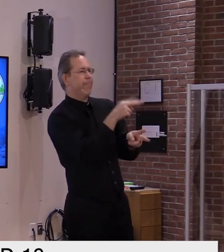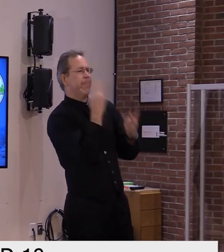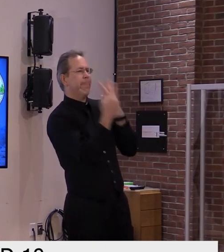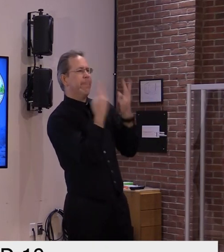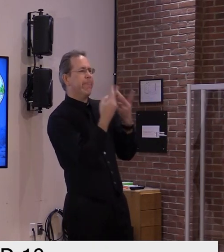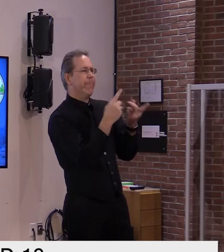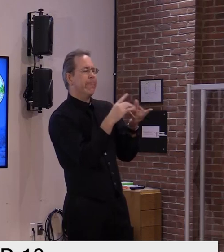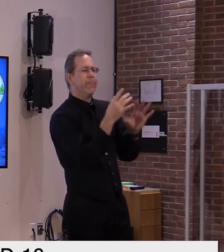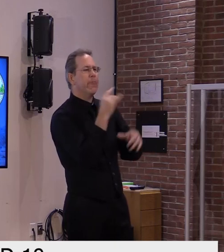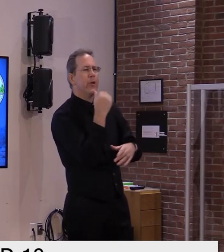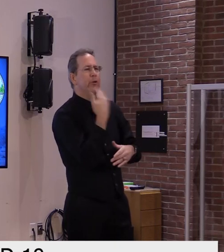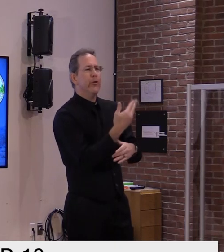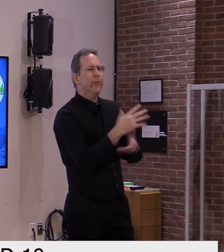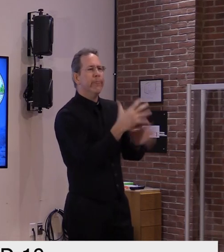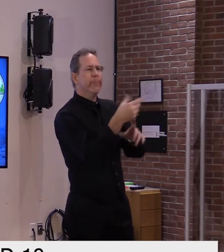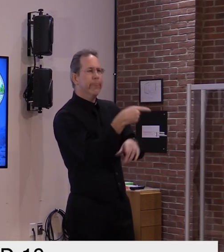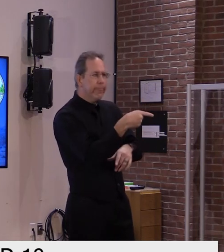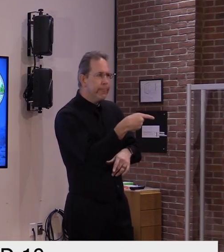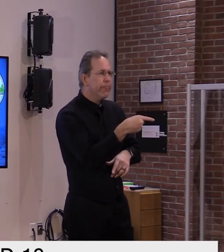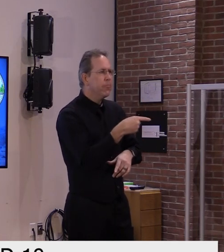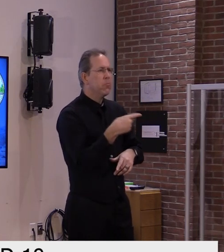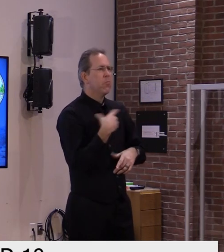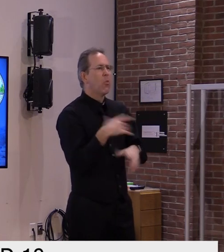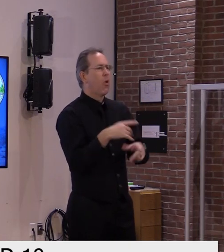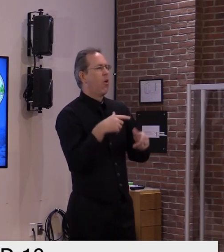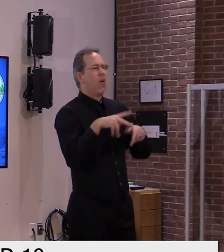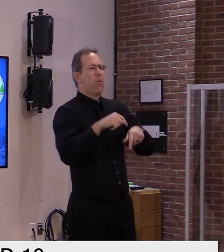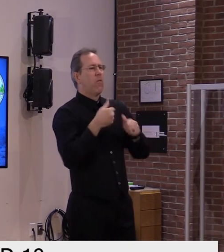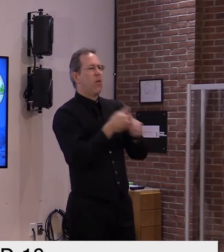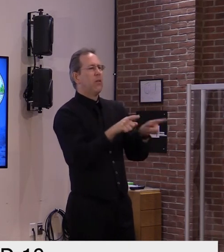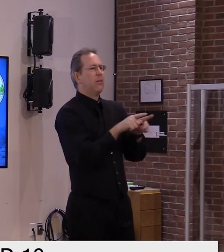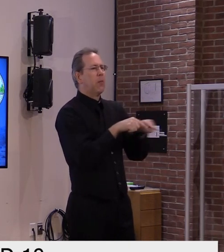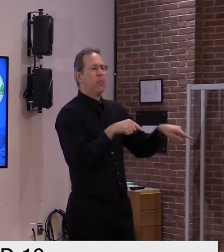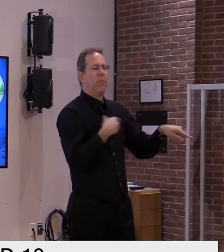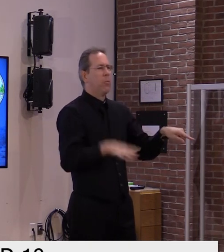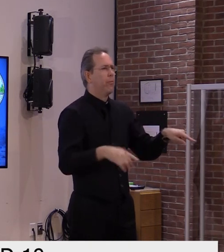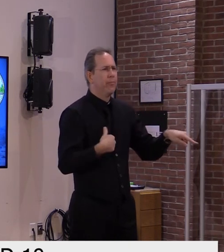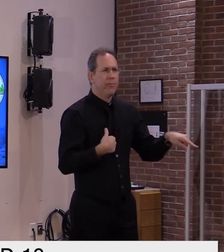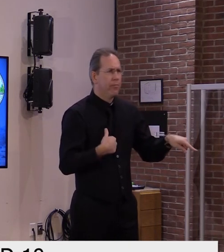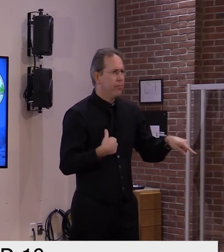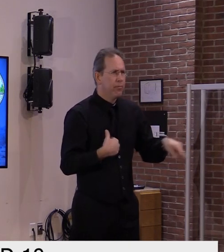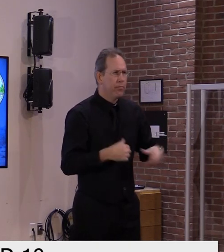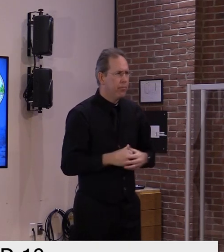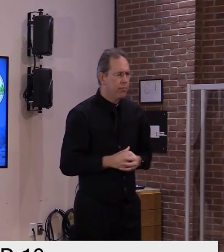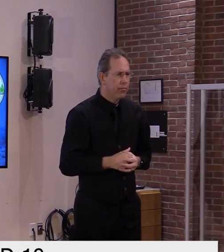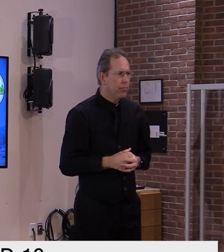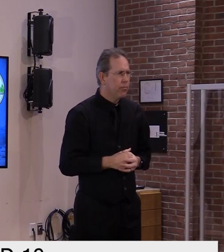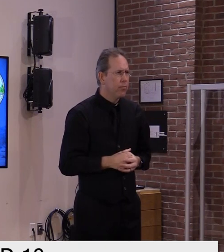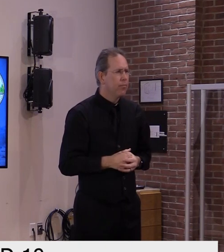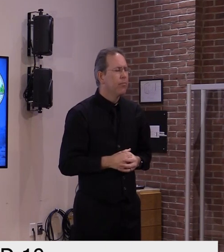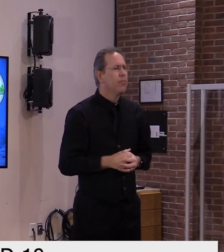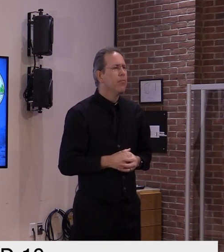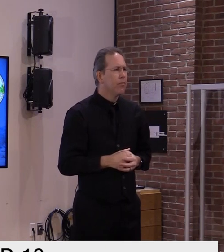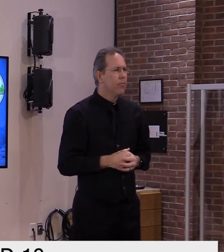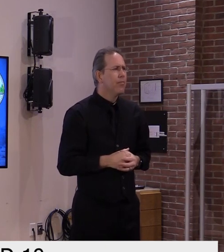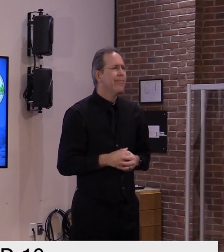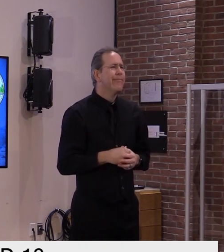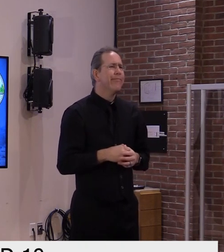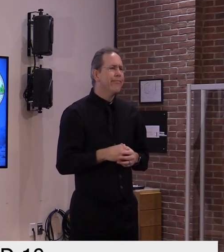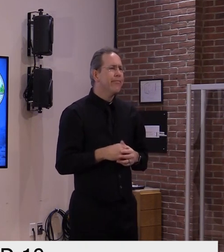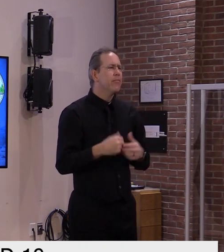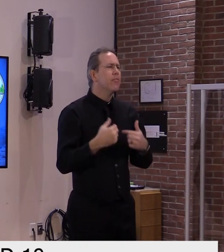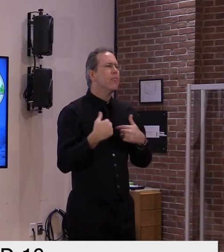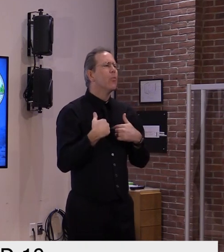Vermonters to fall into a trap of coming and inadvertently supporting that. So while we don't script where and when folks